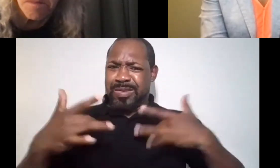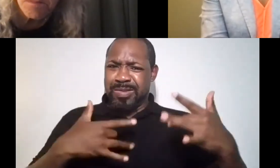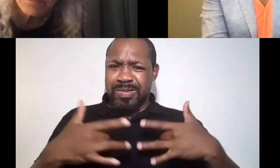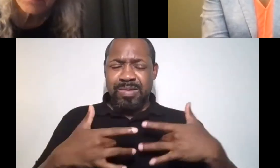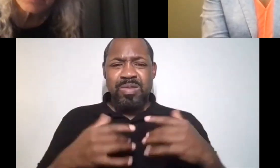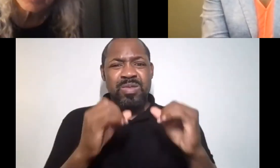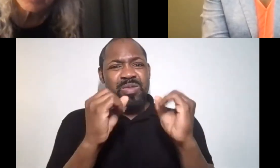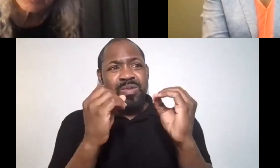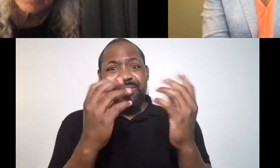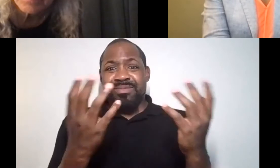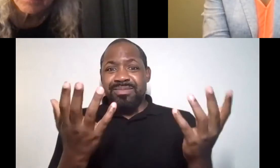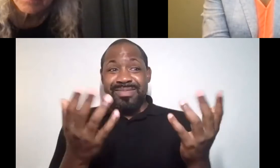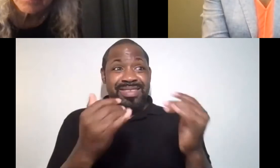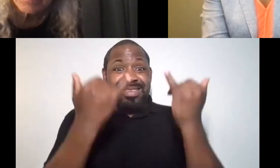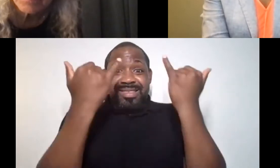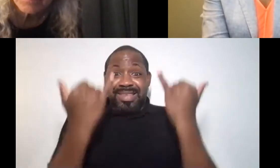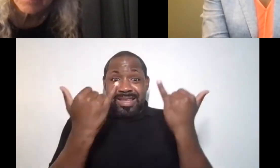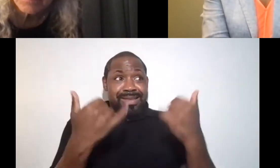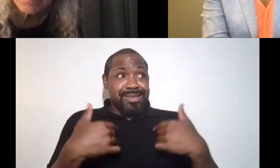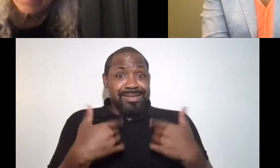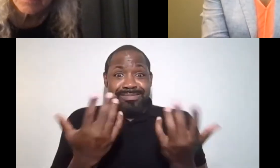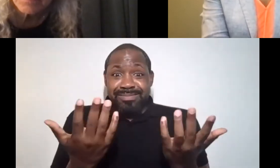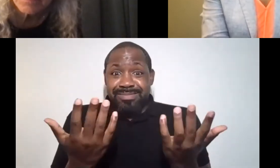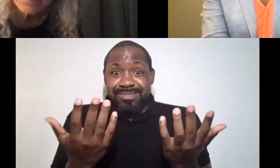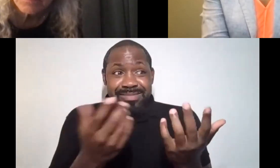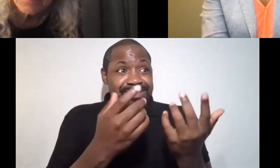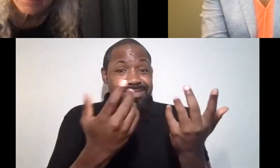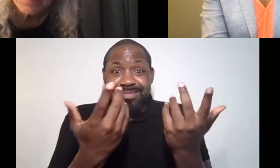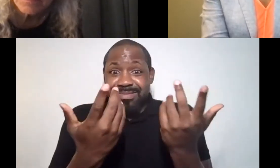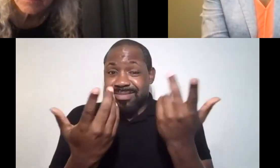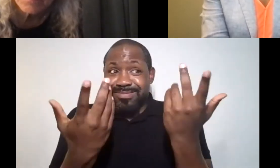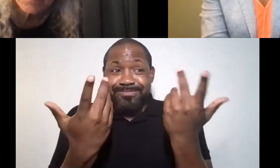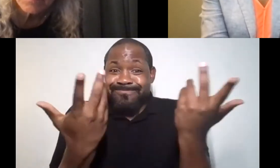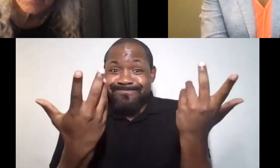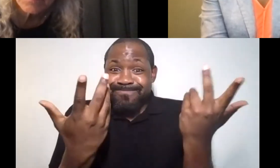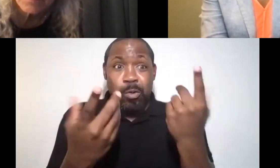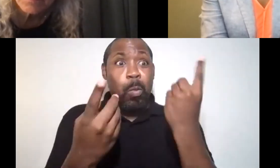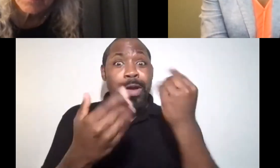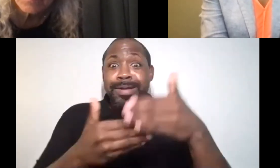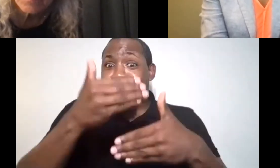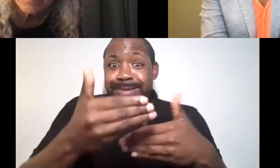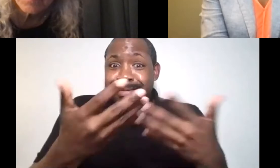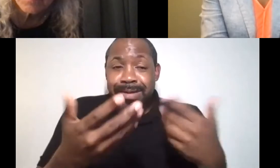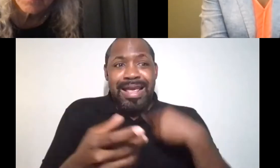person. But we can share our concerns. Right now, our hands are tied. We're backed up against a